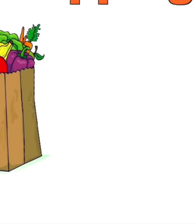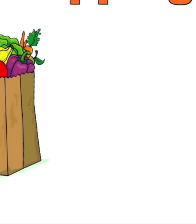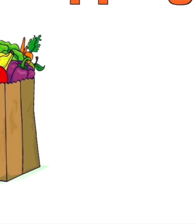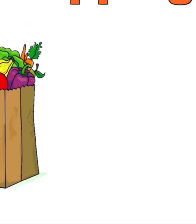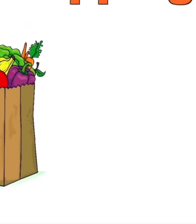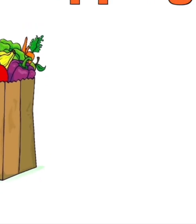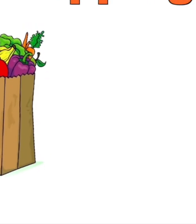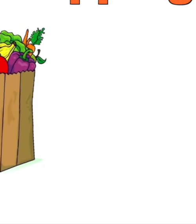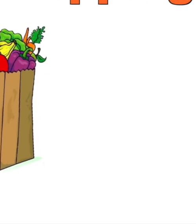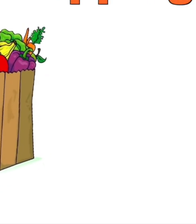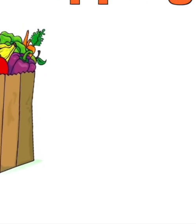Grocery shopping.